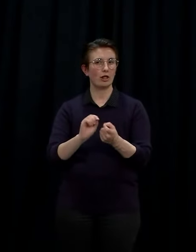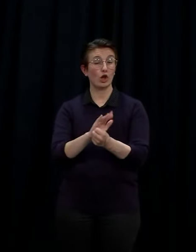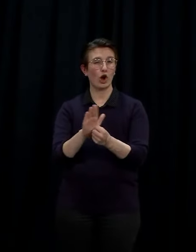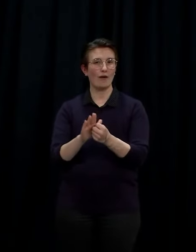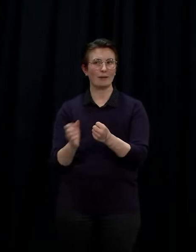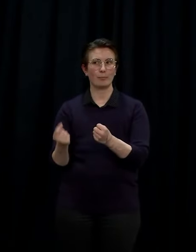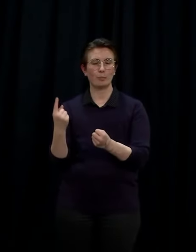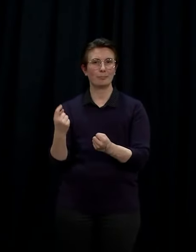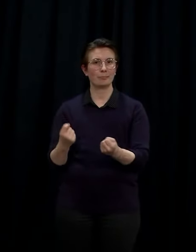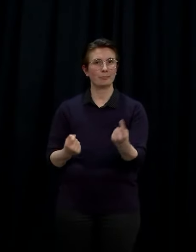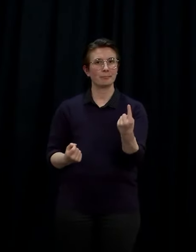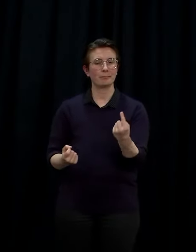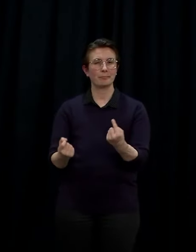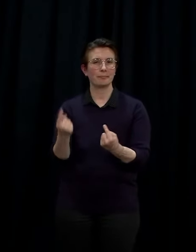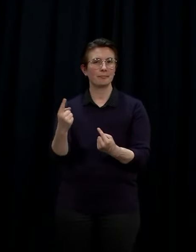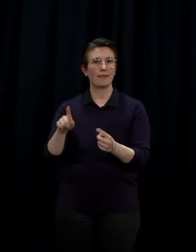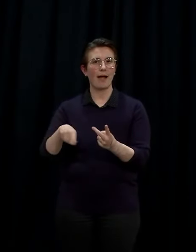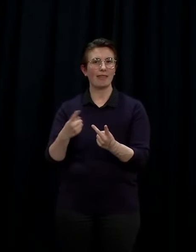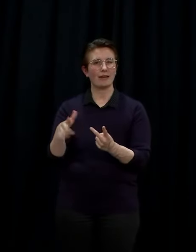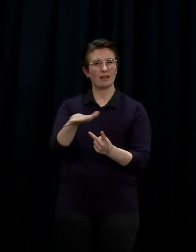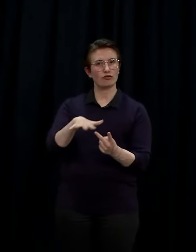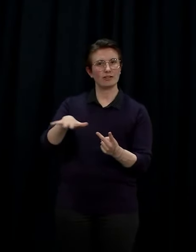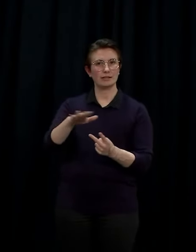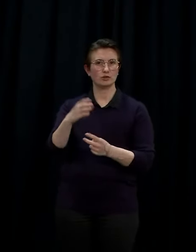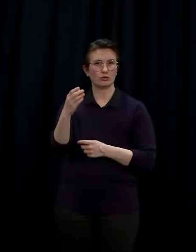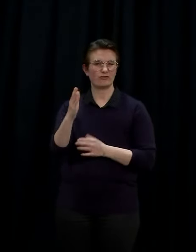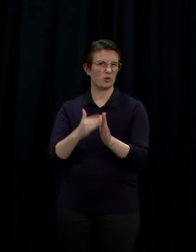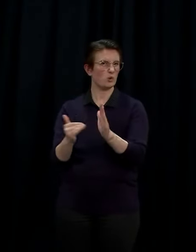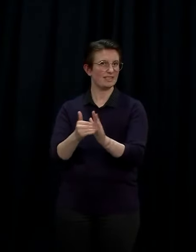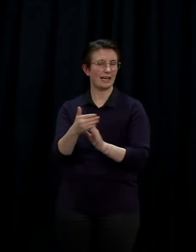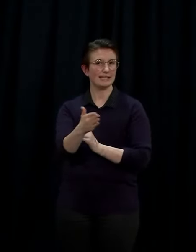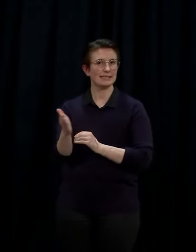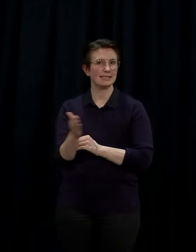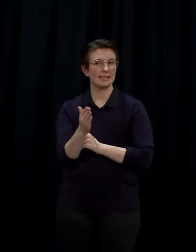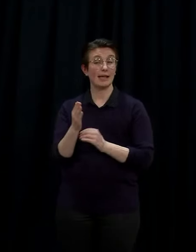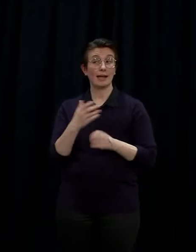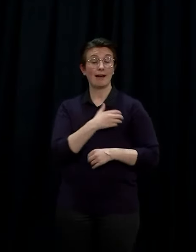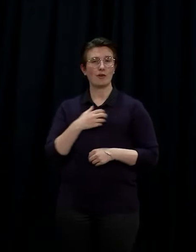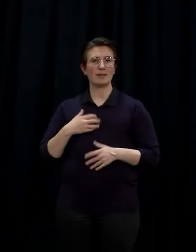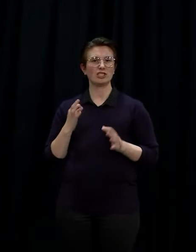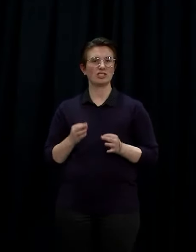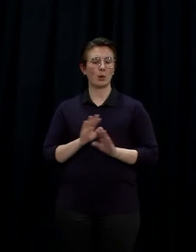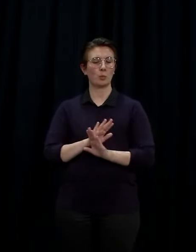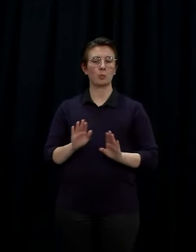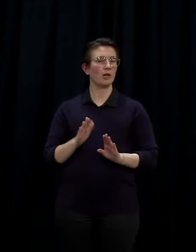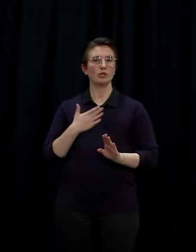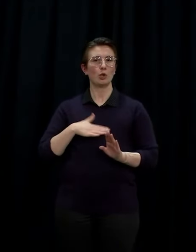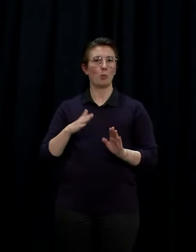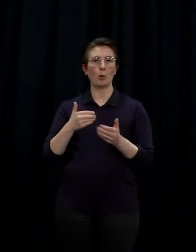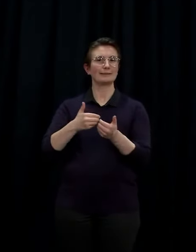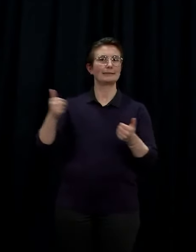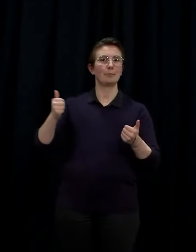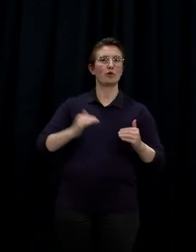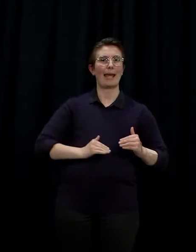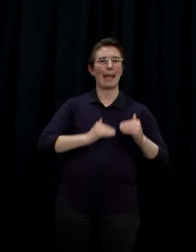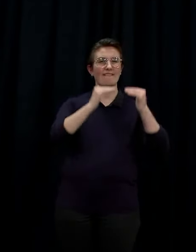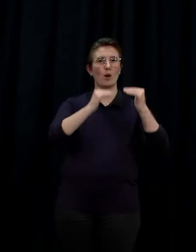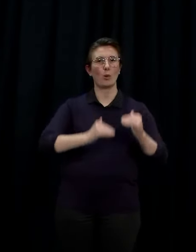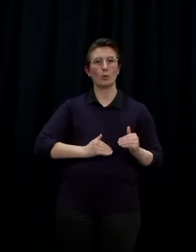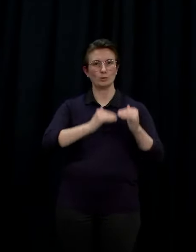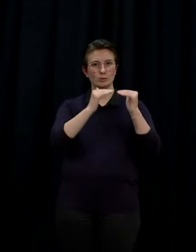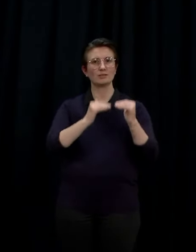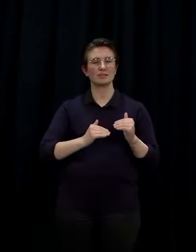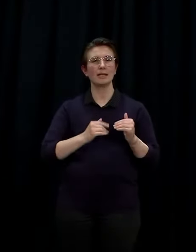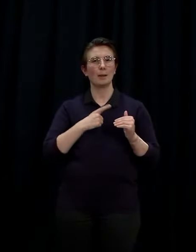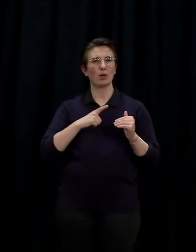levels regionally because they were worried there might be some cooperation issues. If some people, say in Auckland, saw others having much lower restrictions. Is that something that